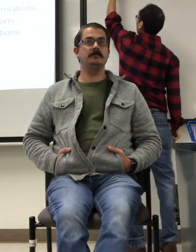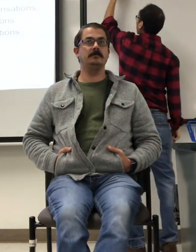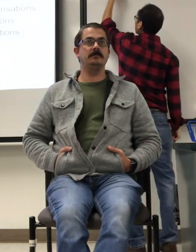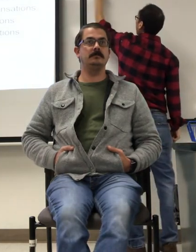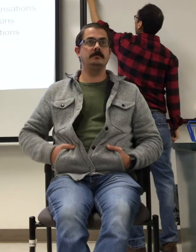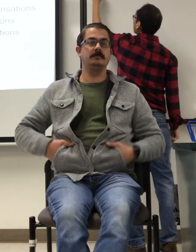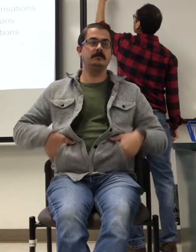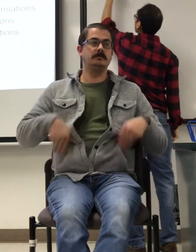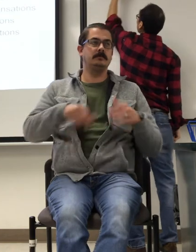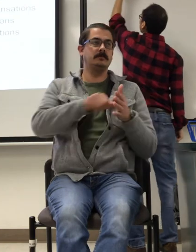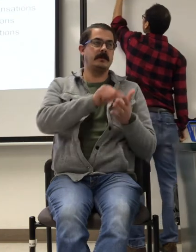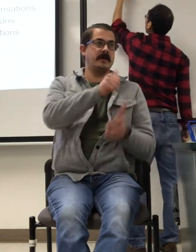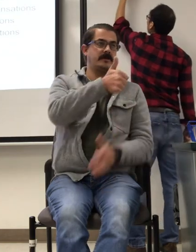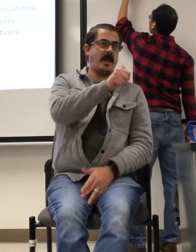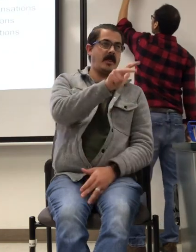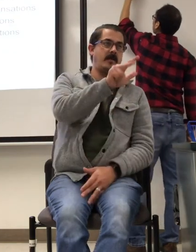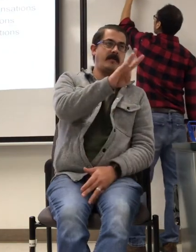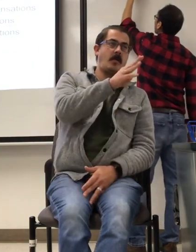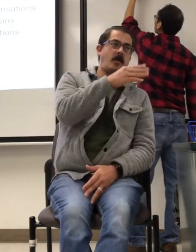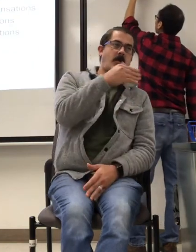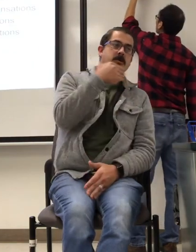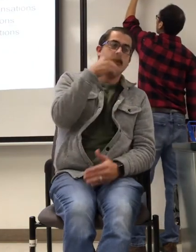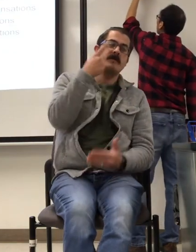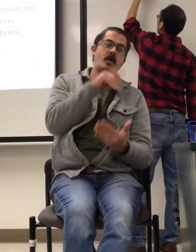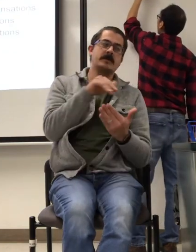Is a good reference page.